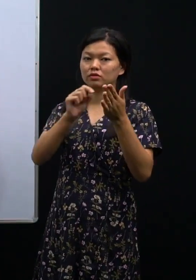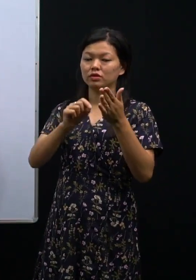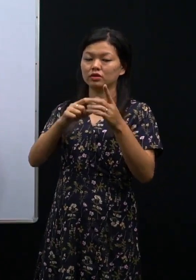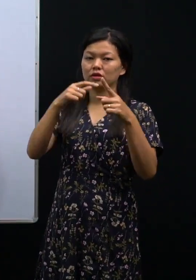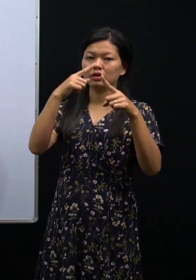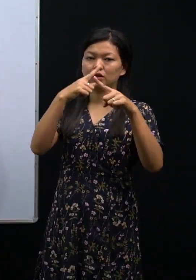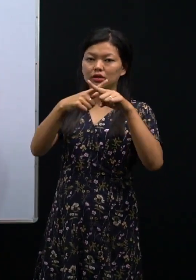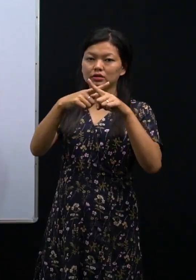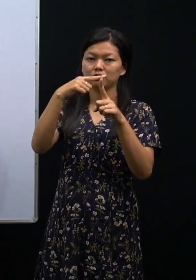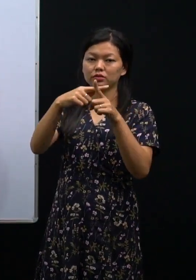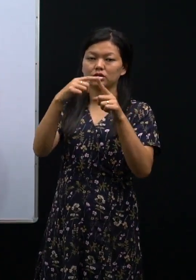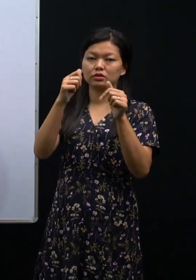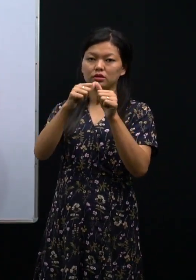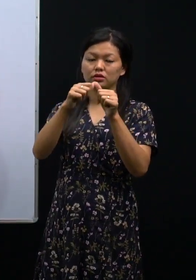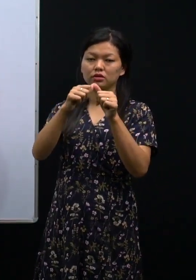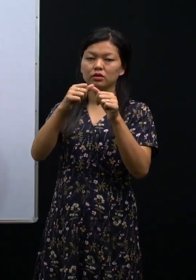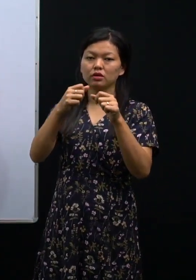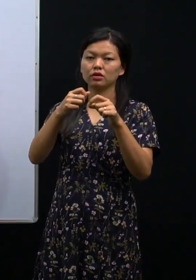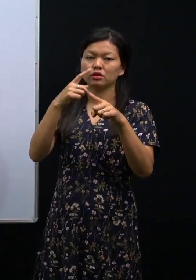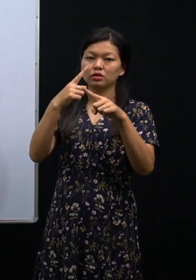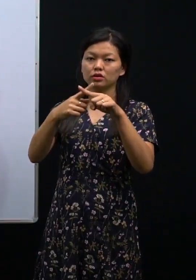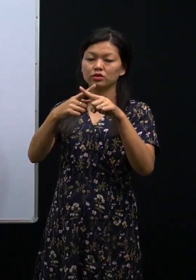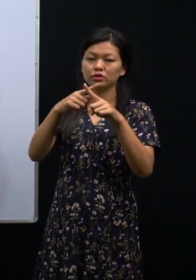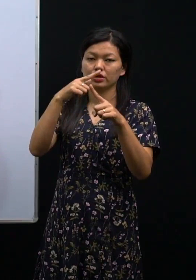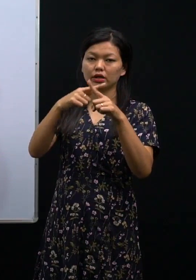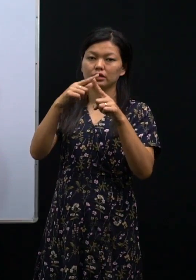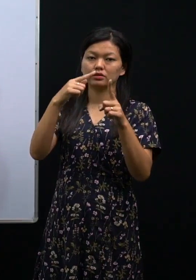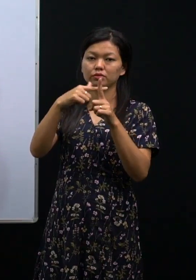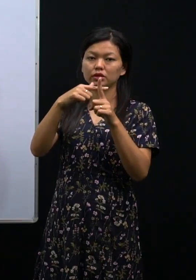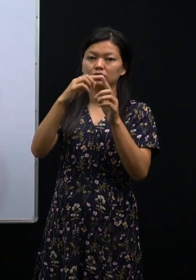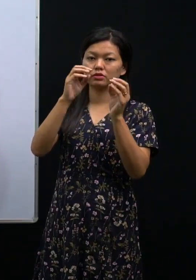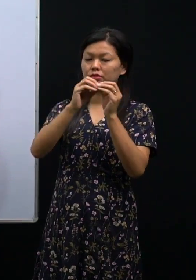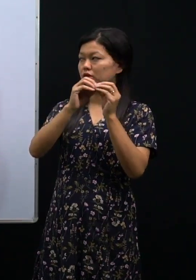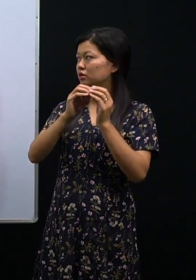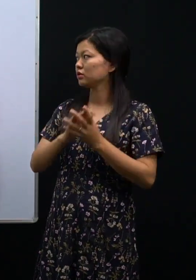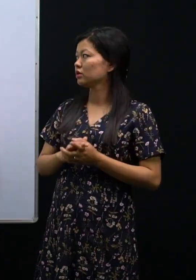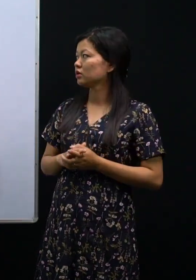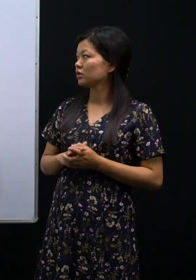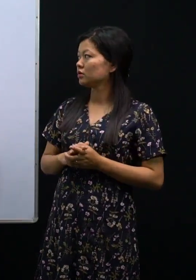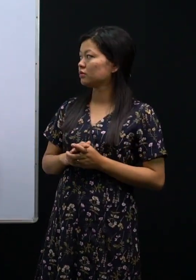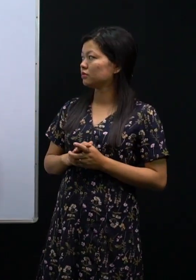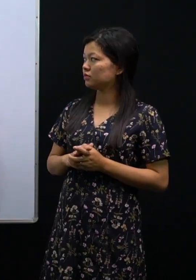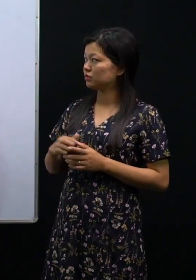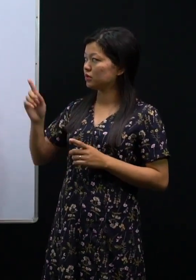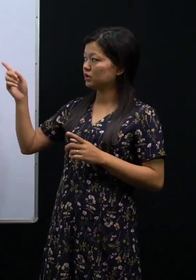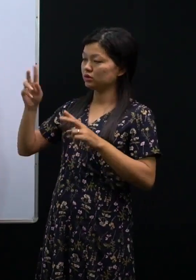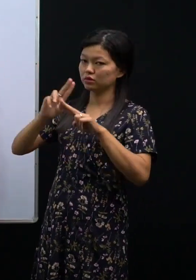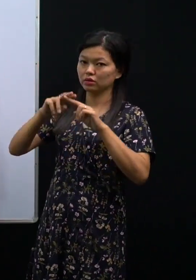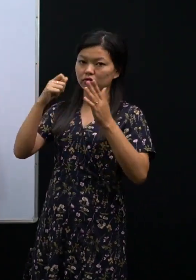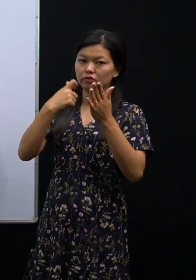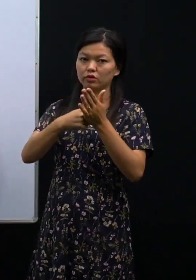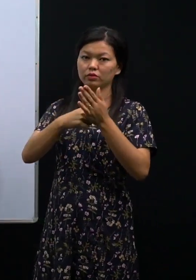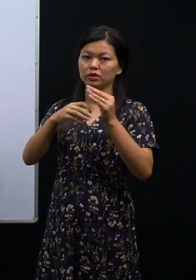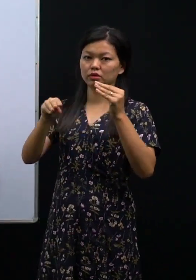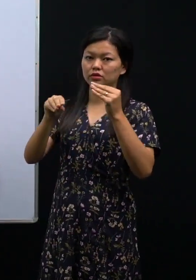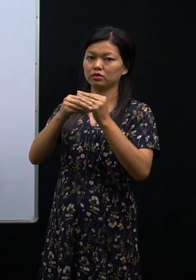a into x plus b. I'll not write the formula, I'm just telling you. This formula you have to apply here, okay?